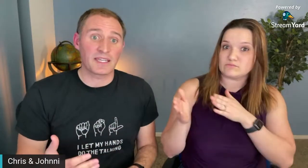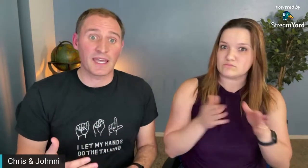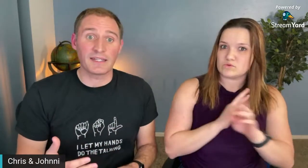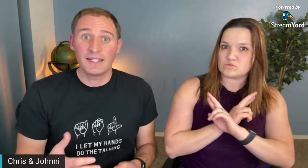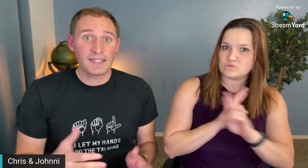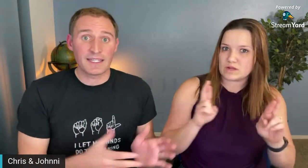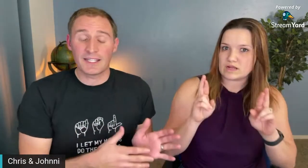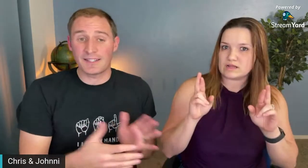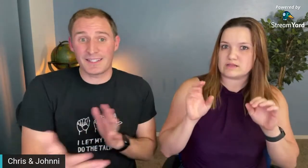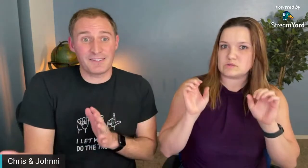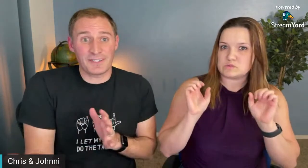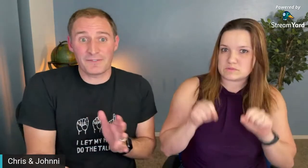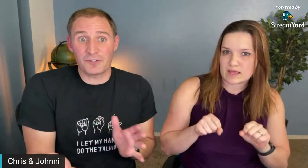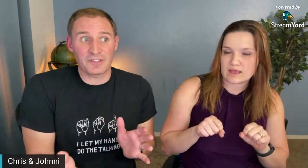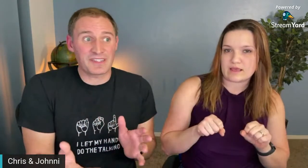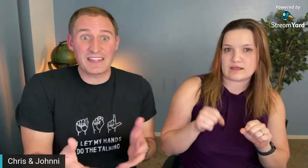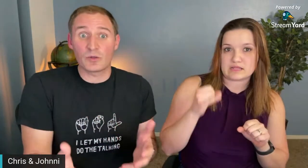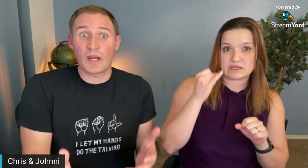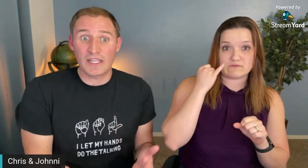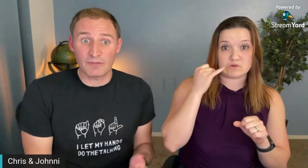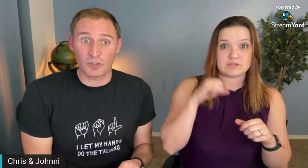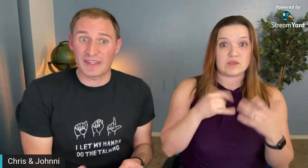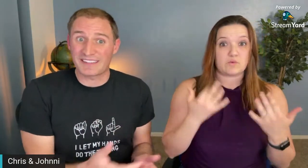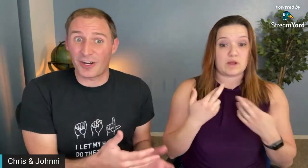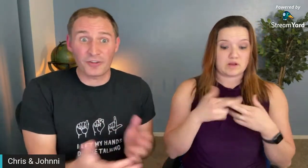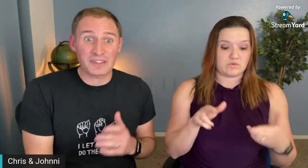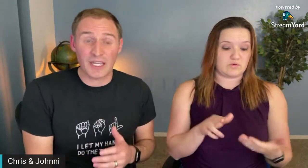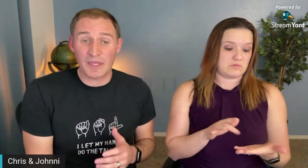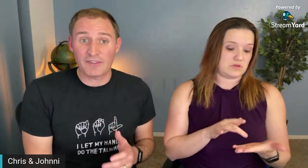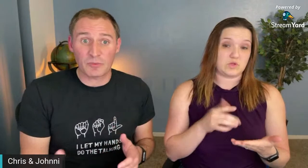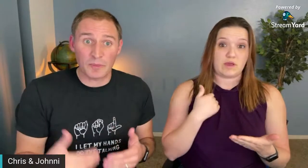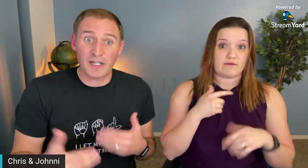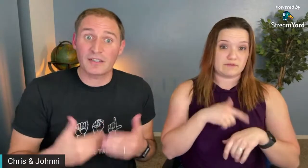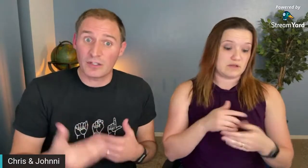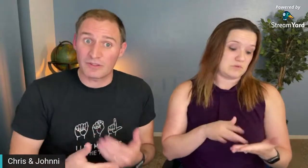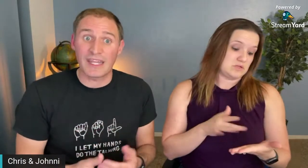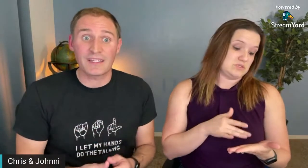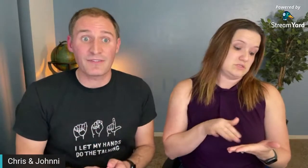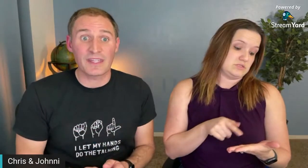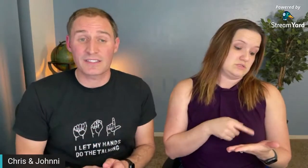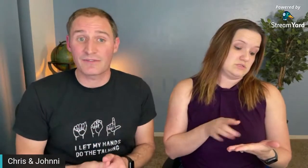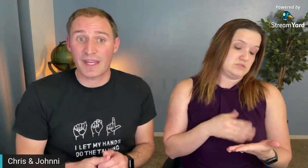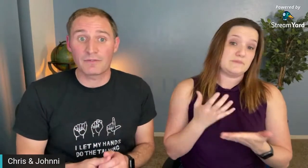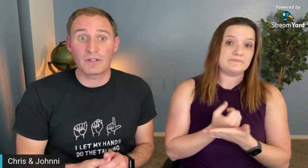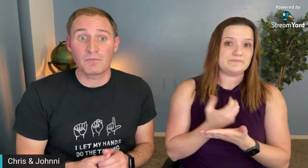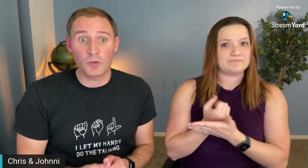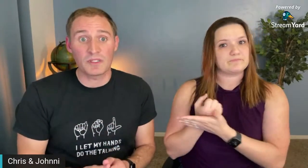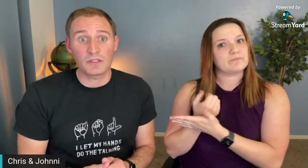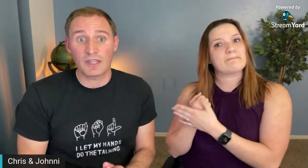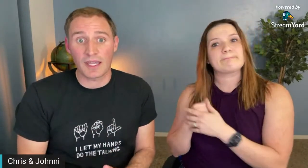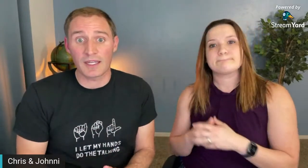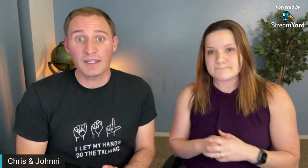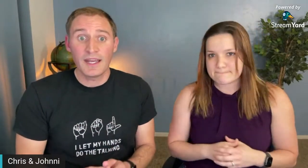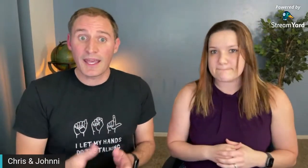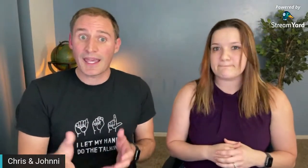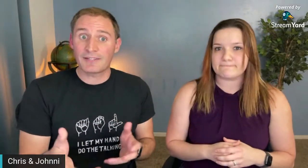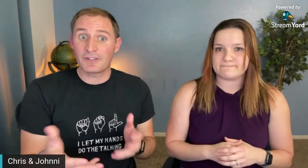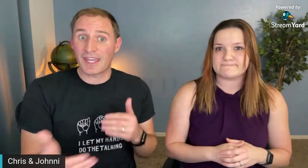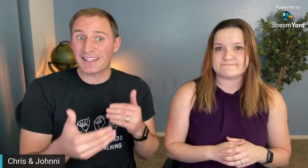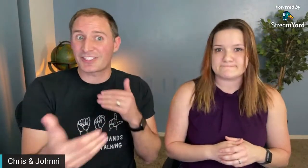can. Even if you're just in the waiting room and that's all the time you have to prepare it, take advantage of every moment you can. Mm-hmm. And if you can, like